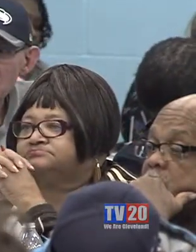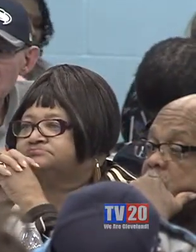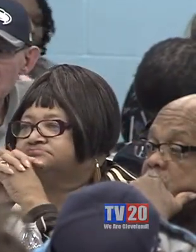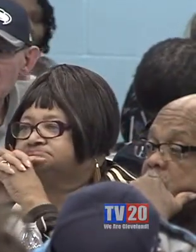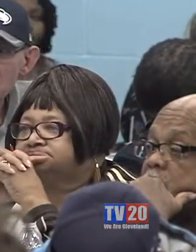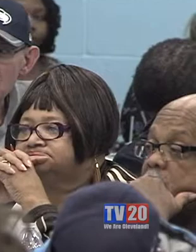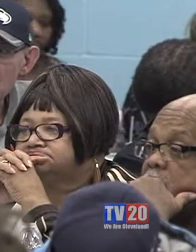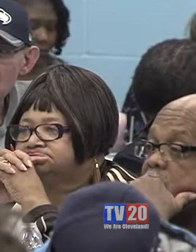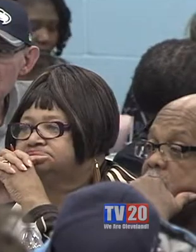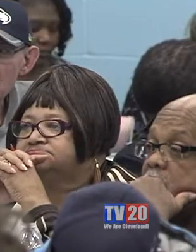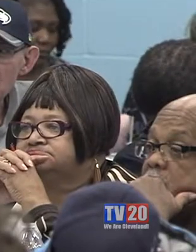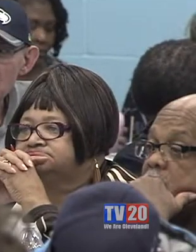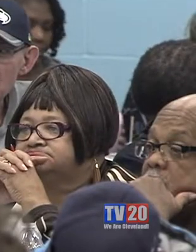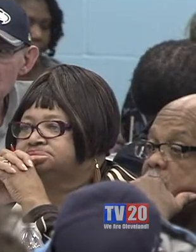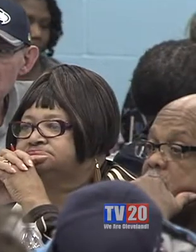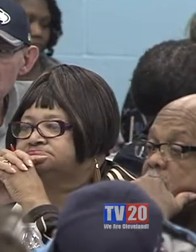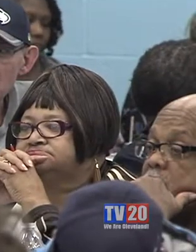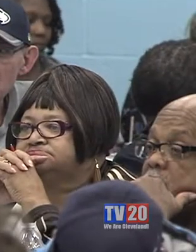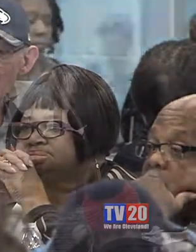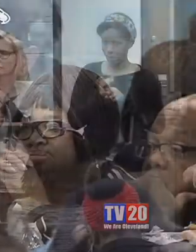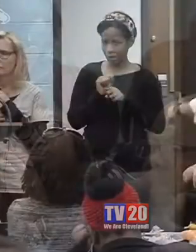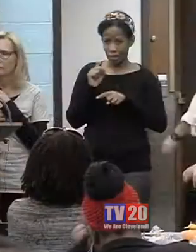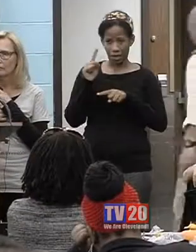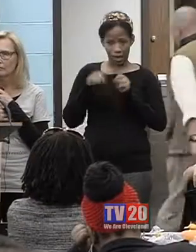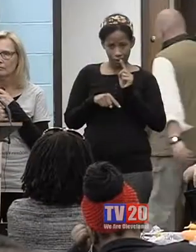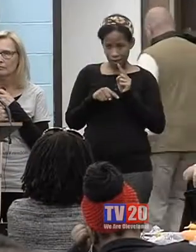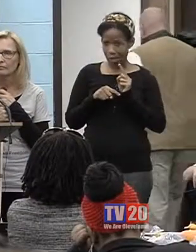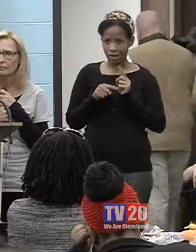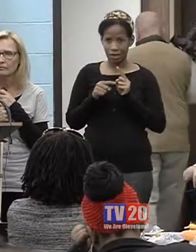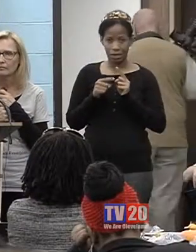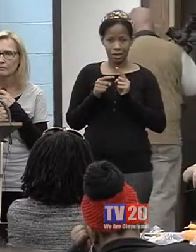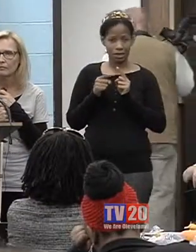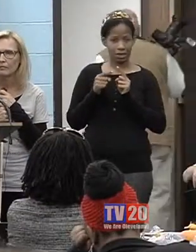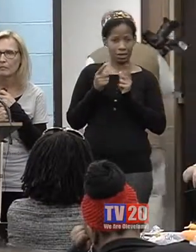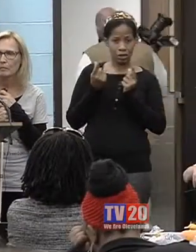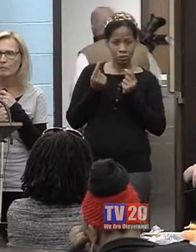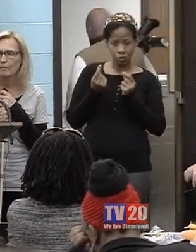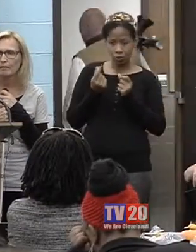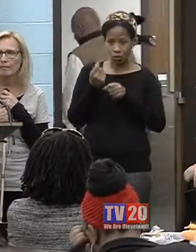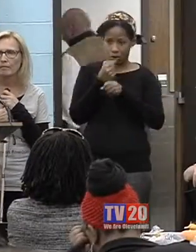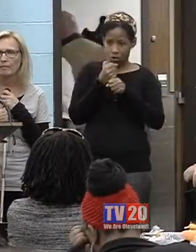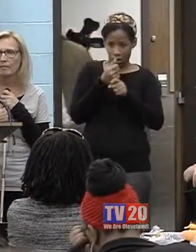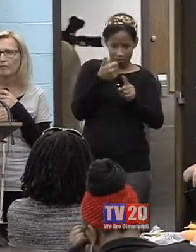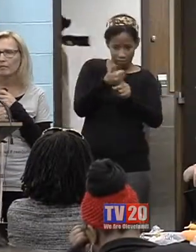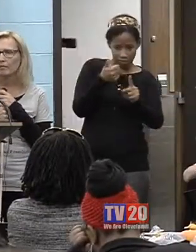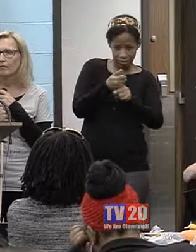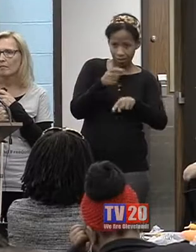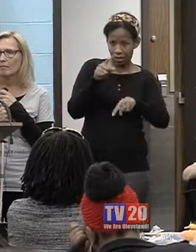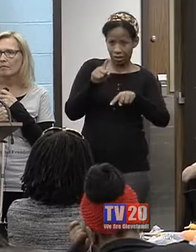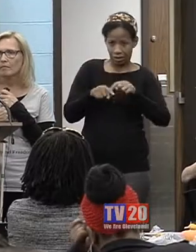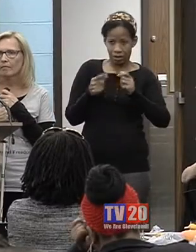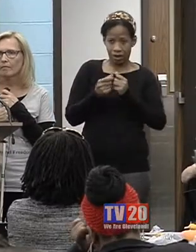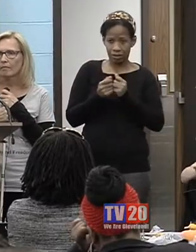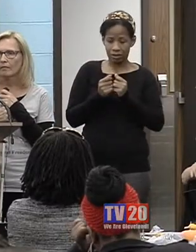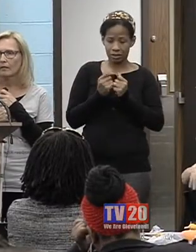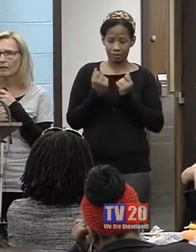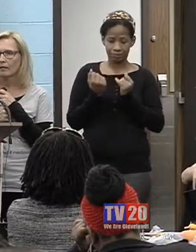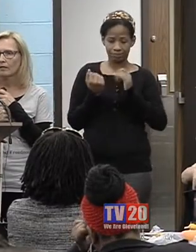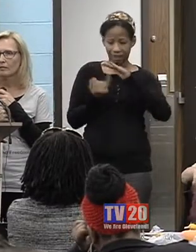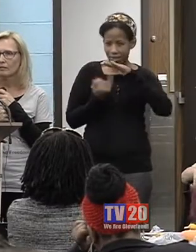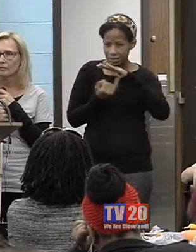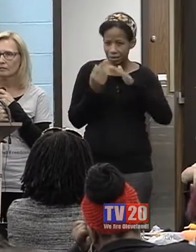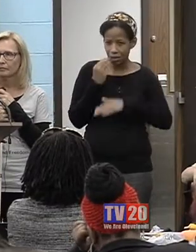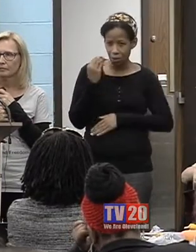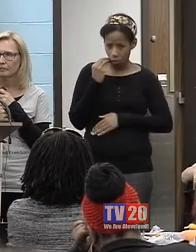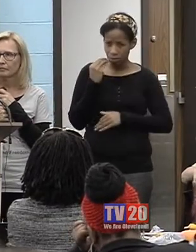for paratransit, because they don't know that they can turn on the coffee pot, that they don't know that they can learn how